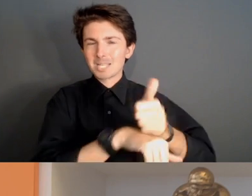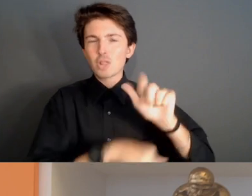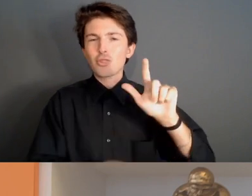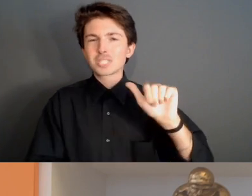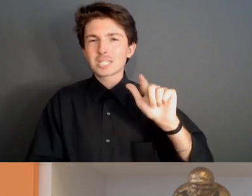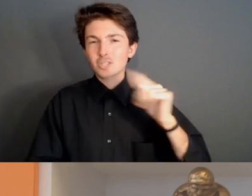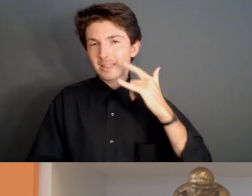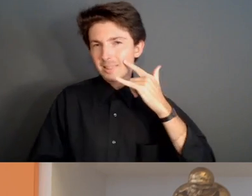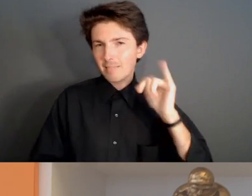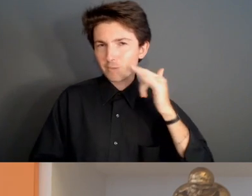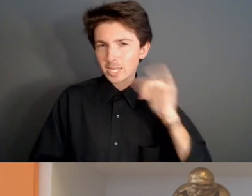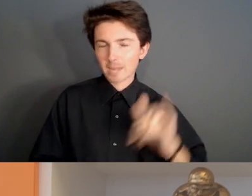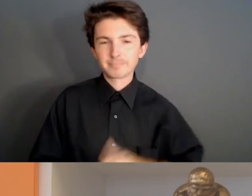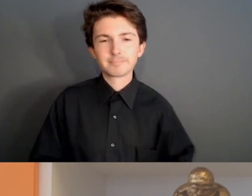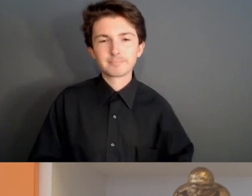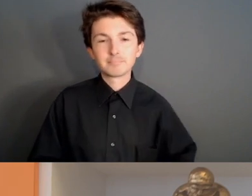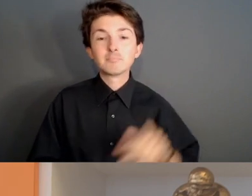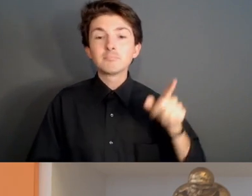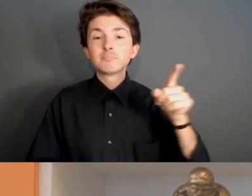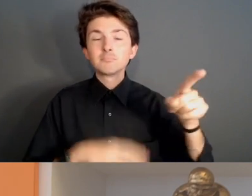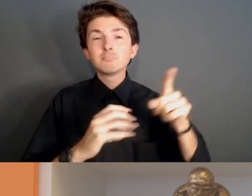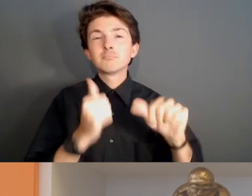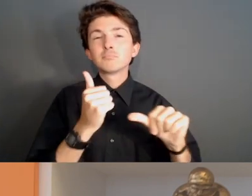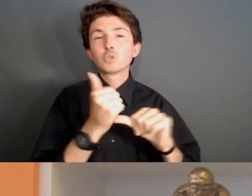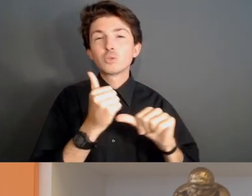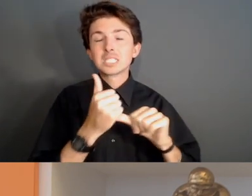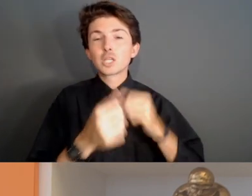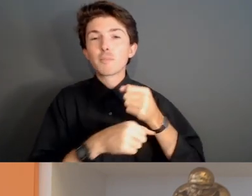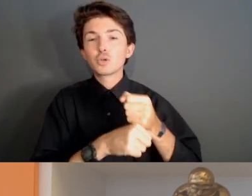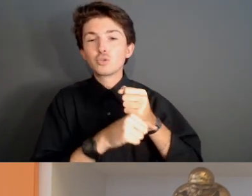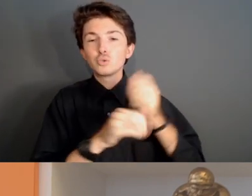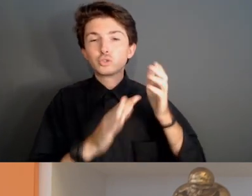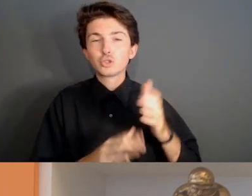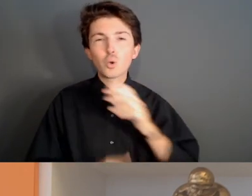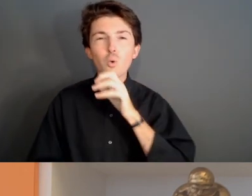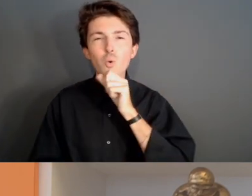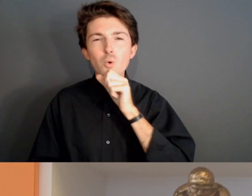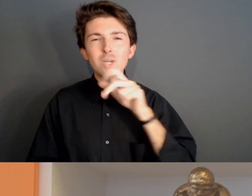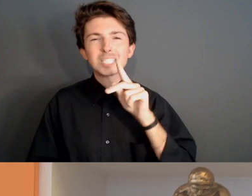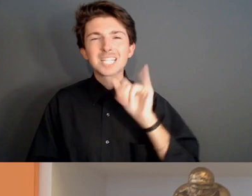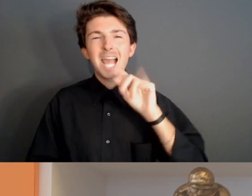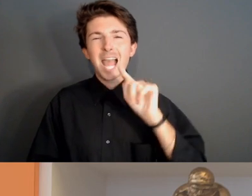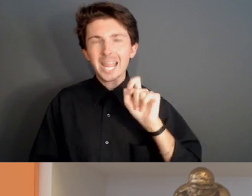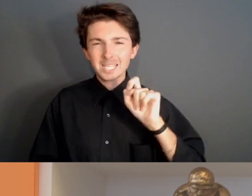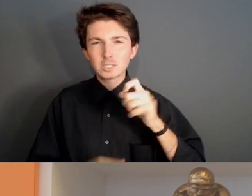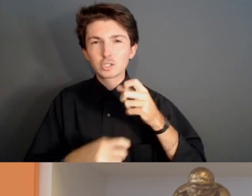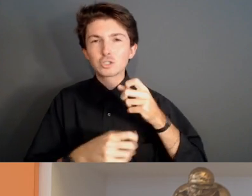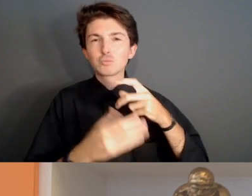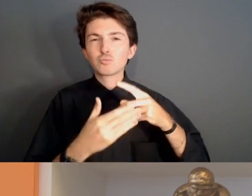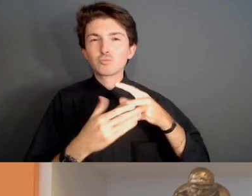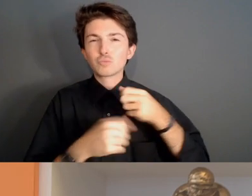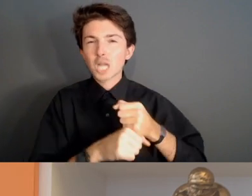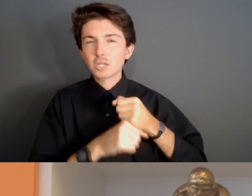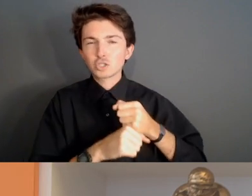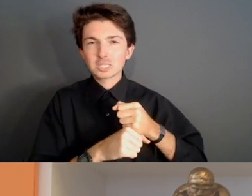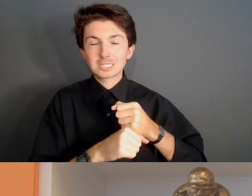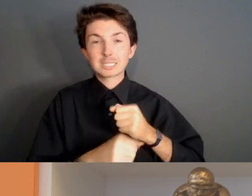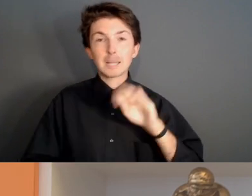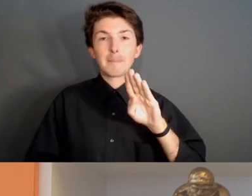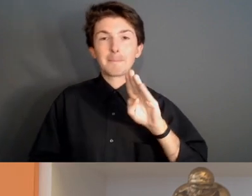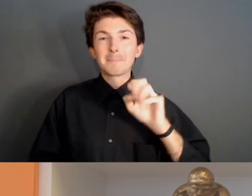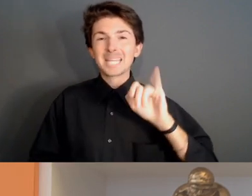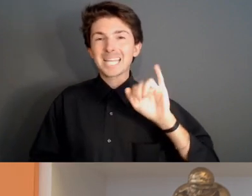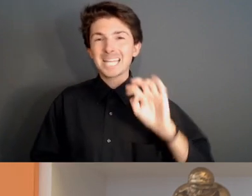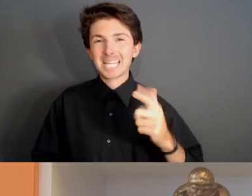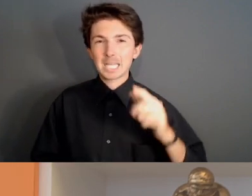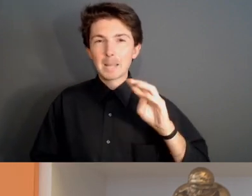Los Angeles, California. Harold is proud to be serving as associate producer on Orange Kite Productions' feature